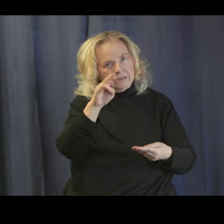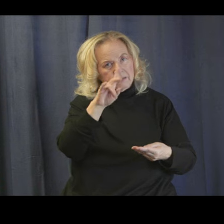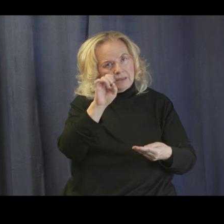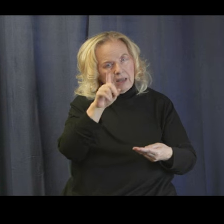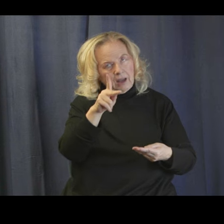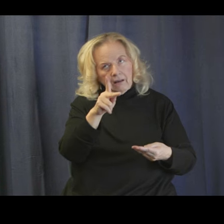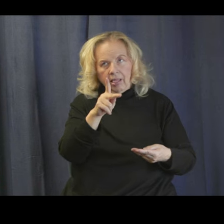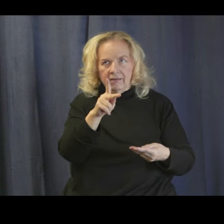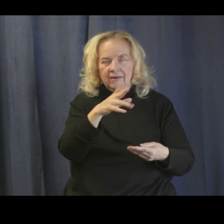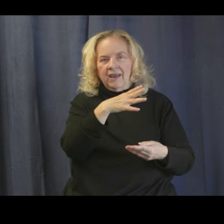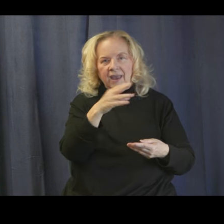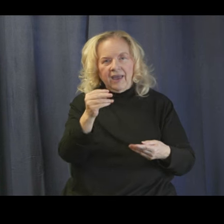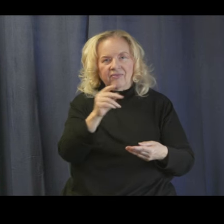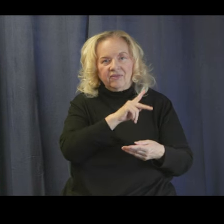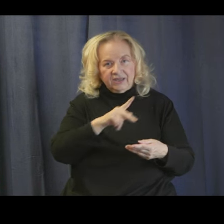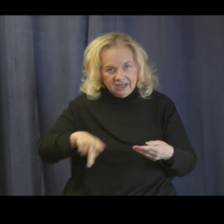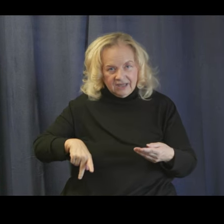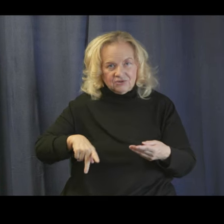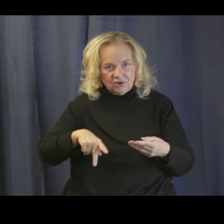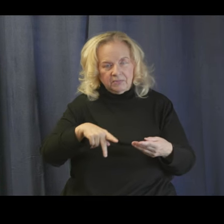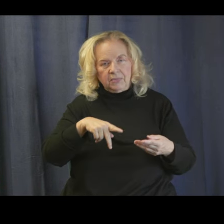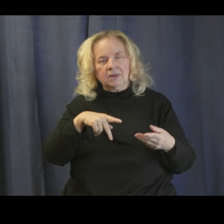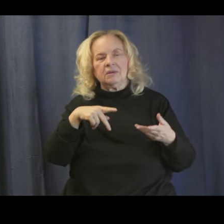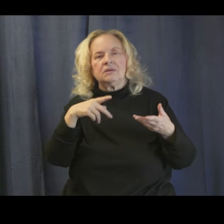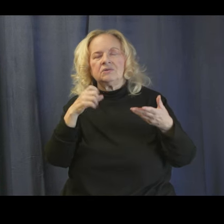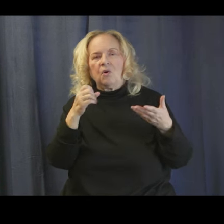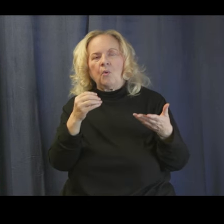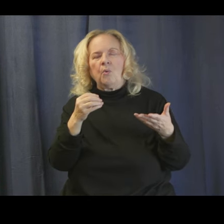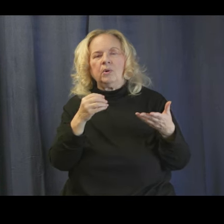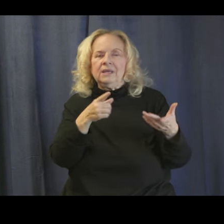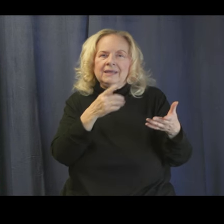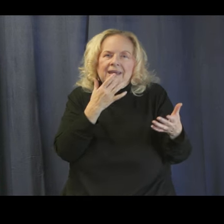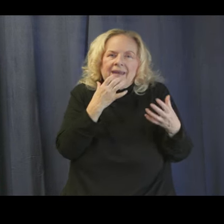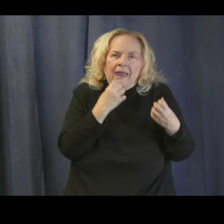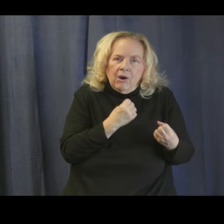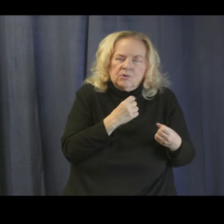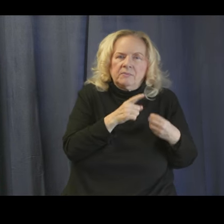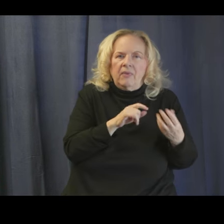the kingship. And so